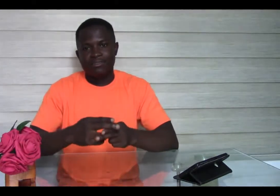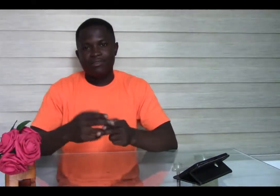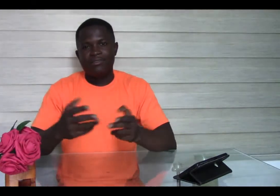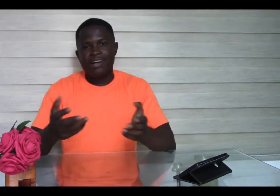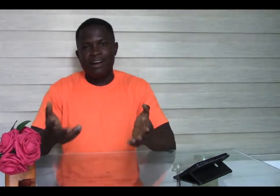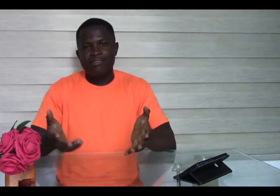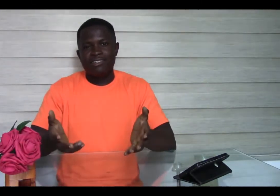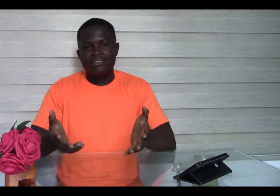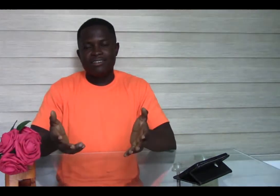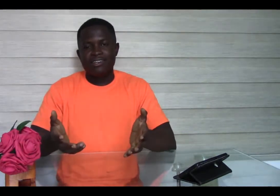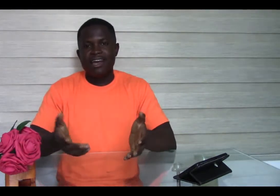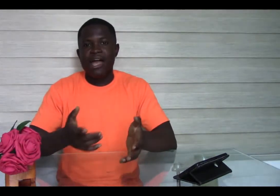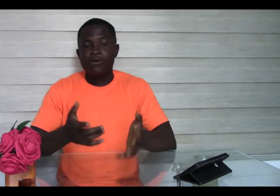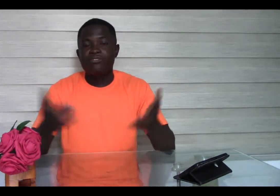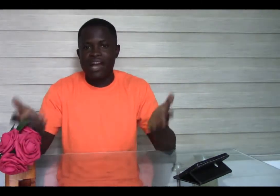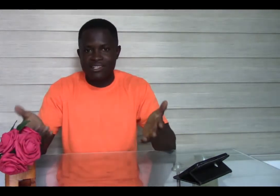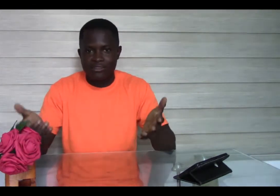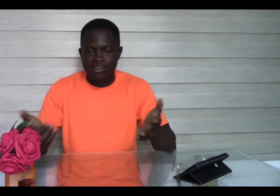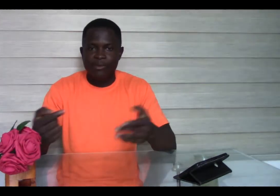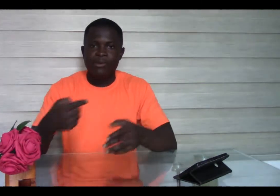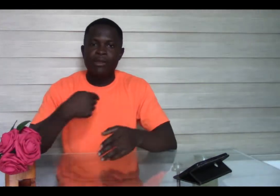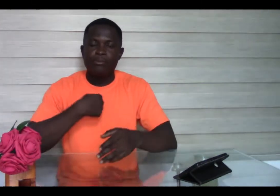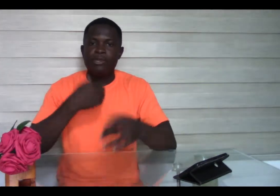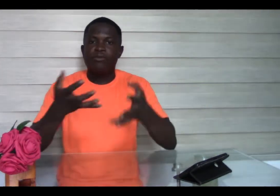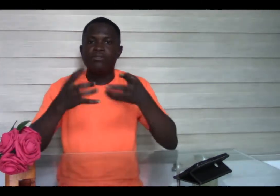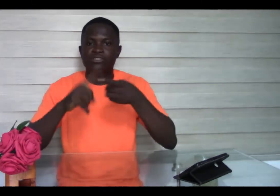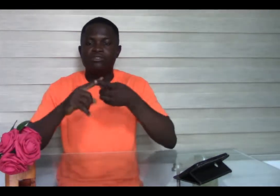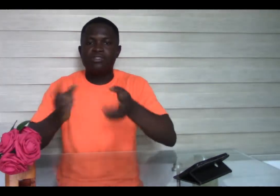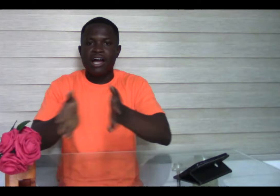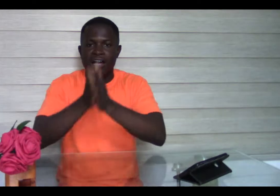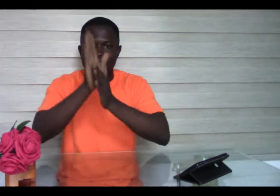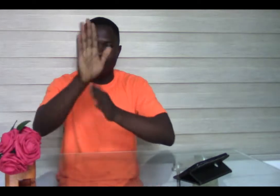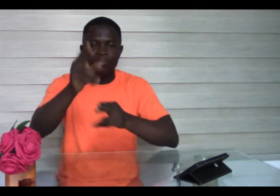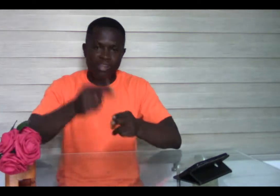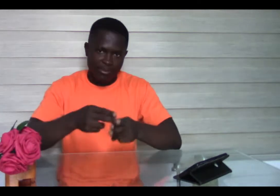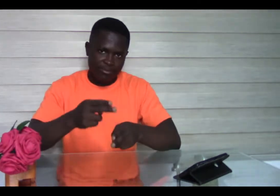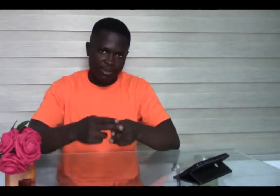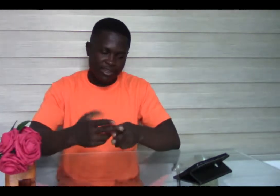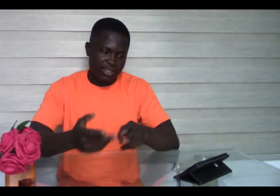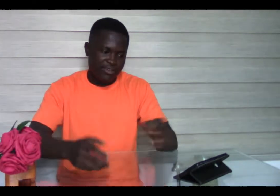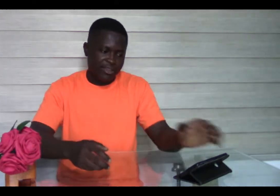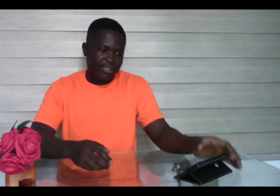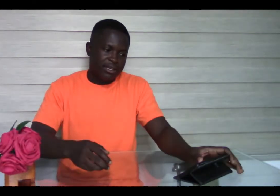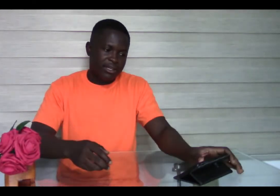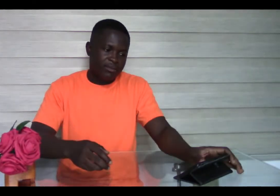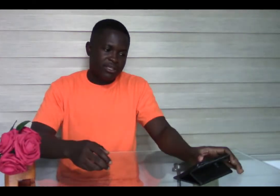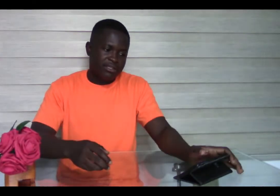So I was just saying, I want to ask your name. Me want to ask your name. Okay. My name is